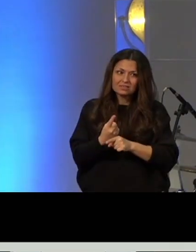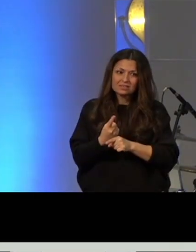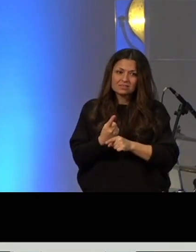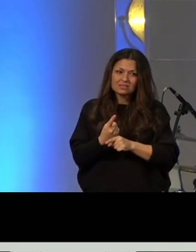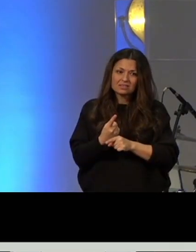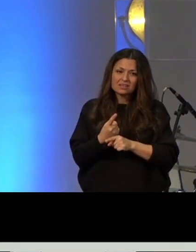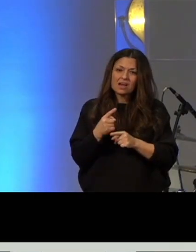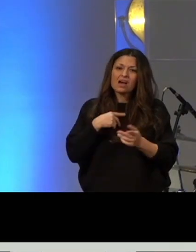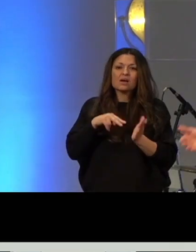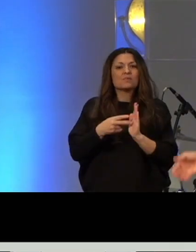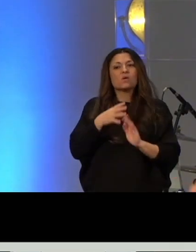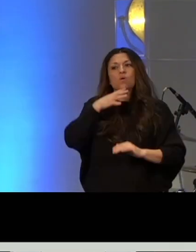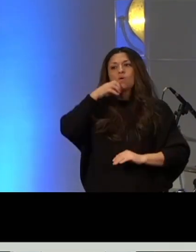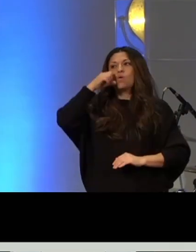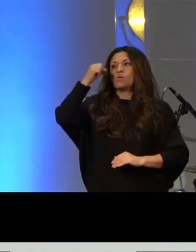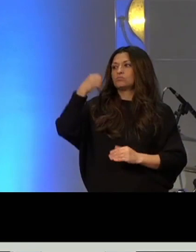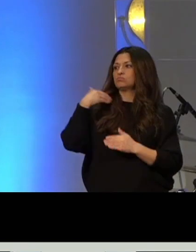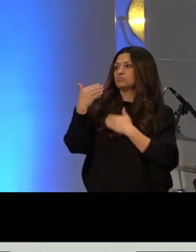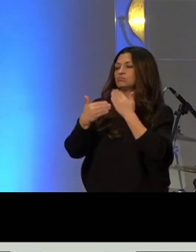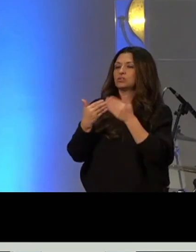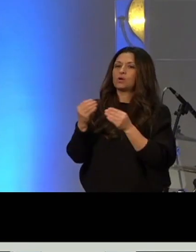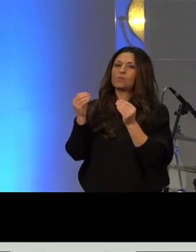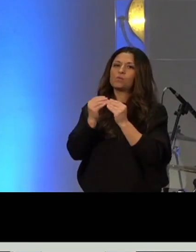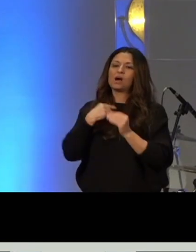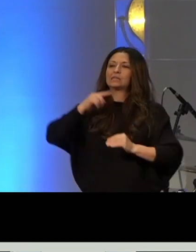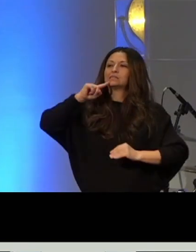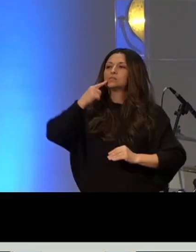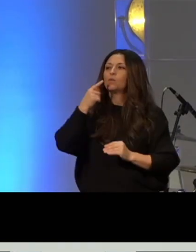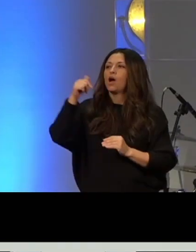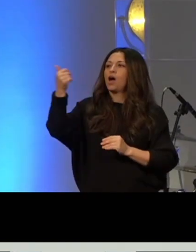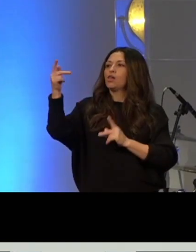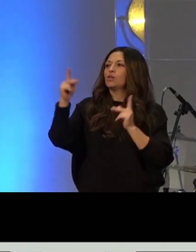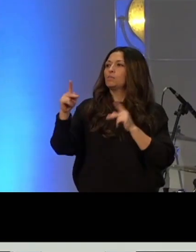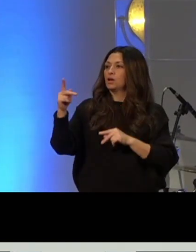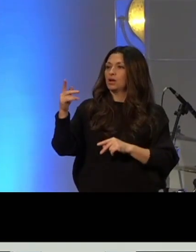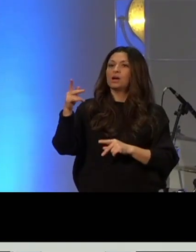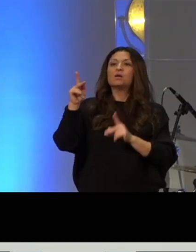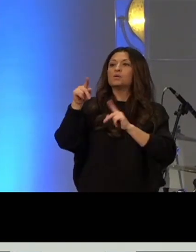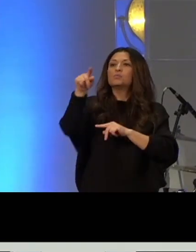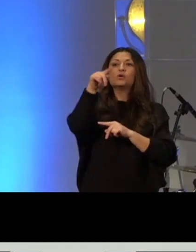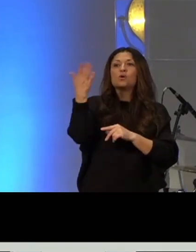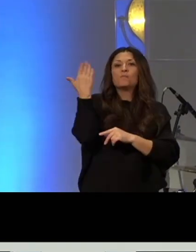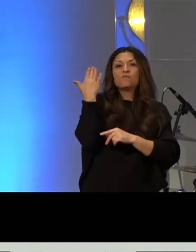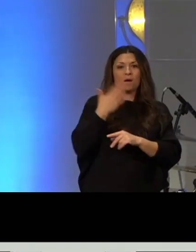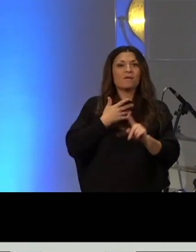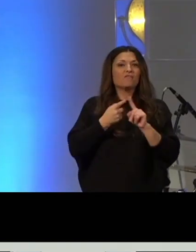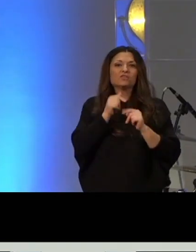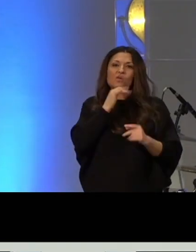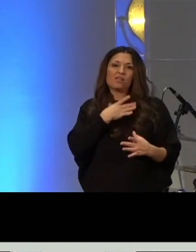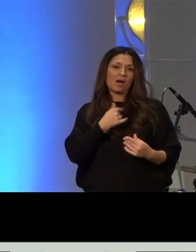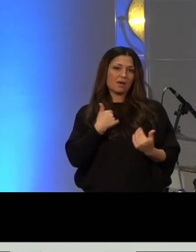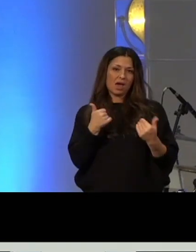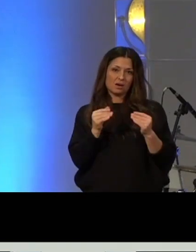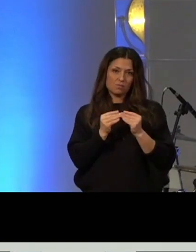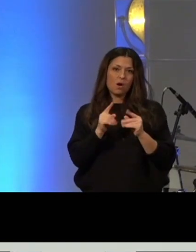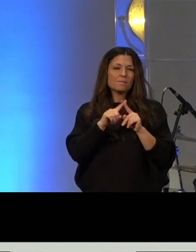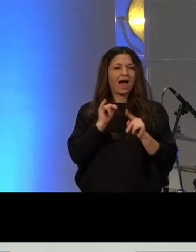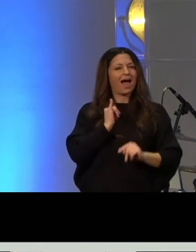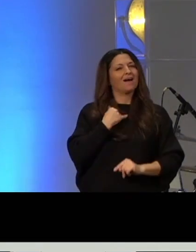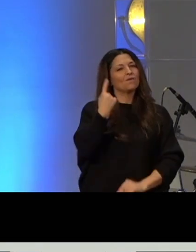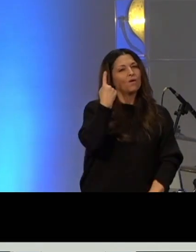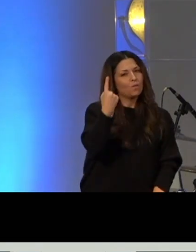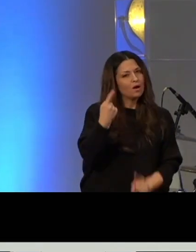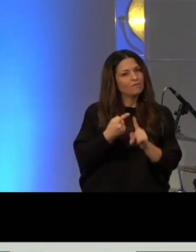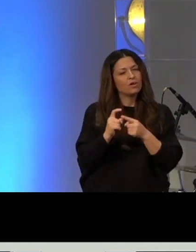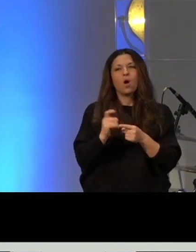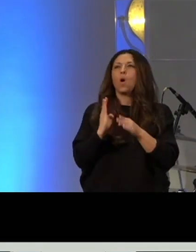the older I get, the more I disappoint people. And people who once were my friends, they don't like me anymore, but I have one friend who for over